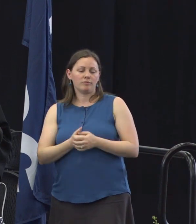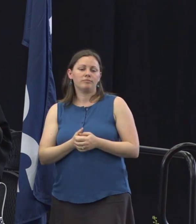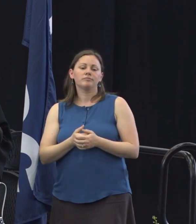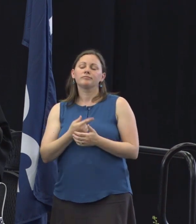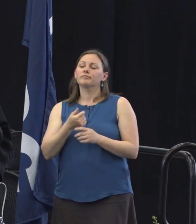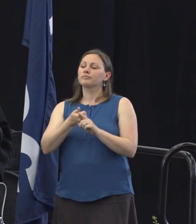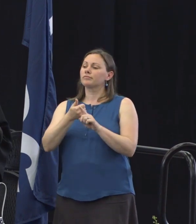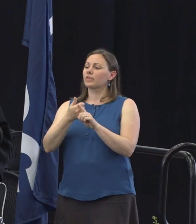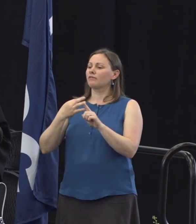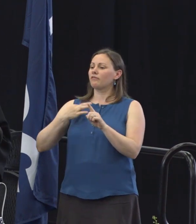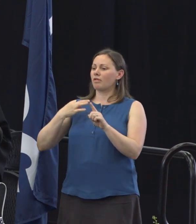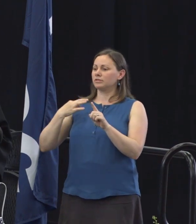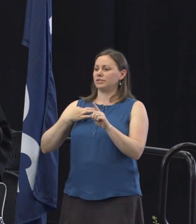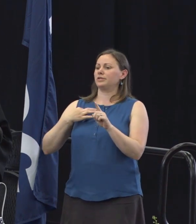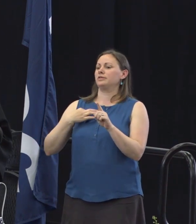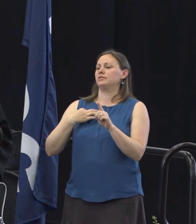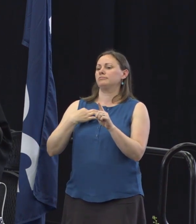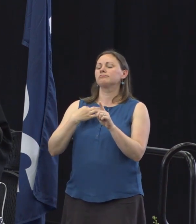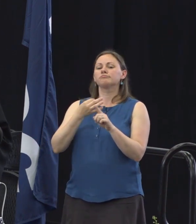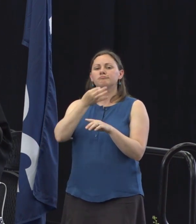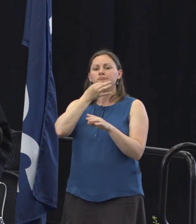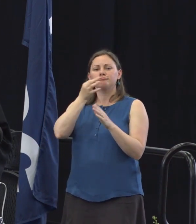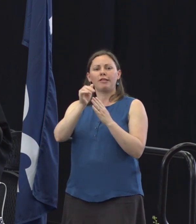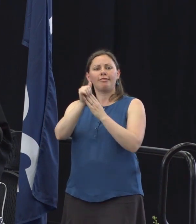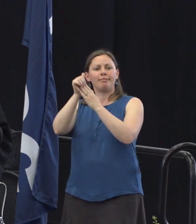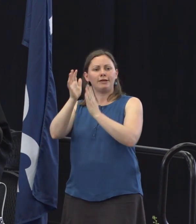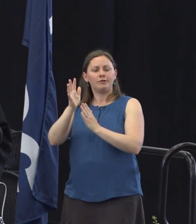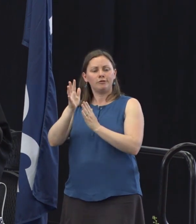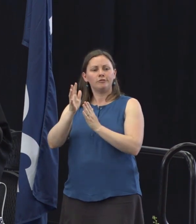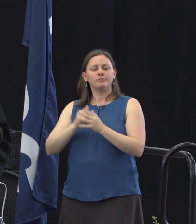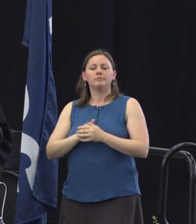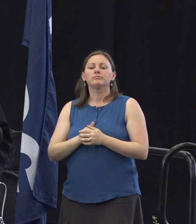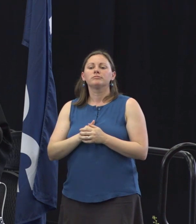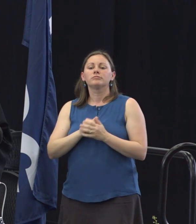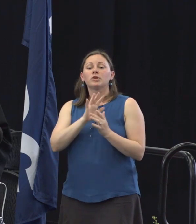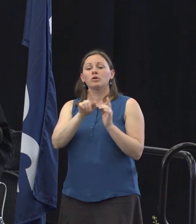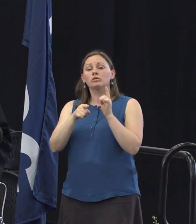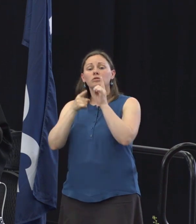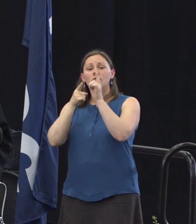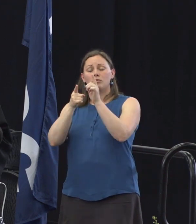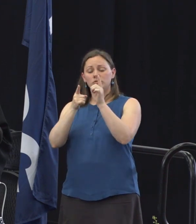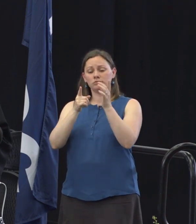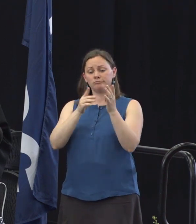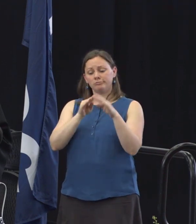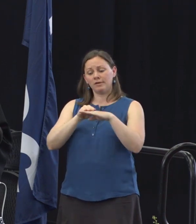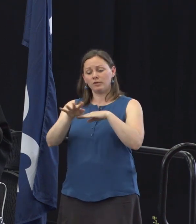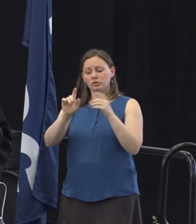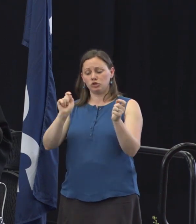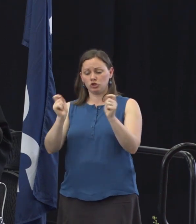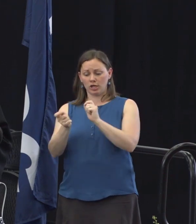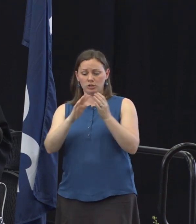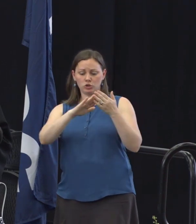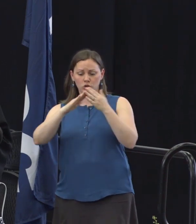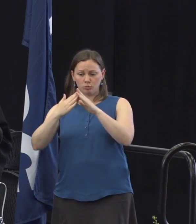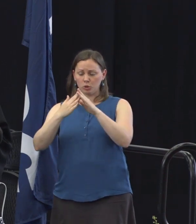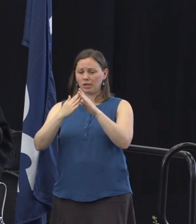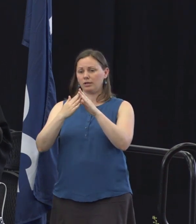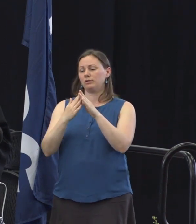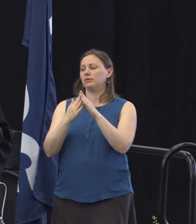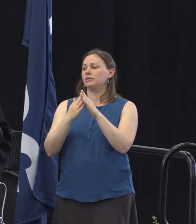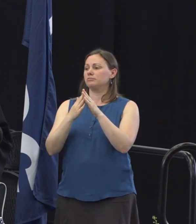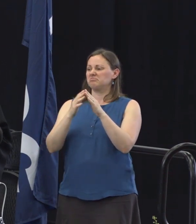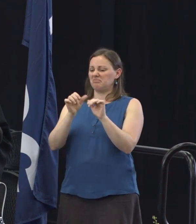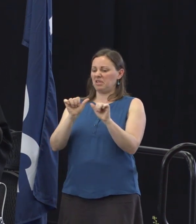and a determined leader. Andrea is committed to making positive change in her community and wherever else she can